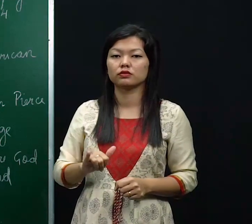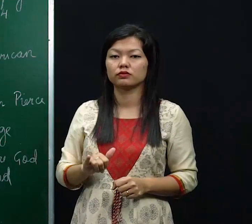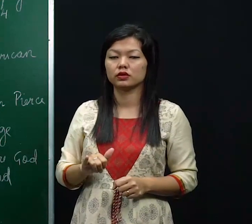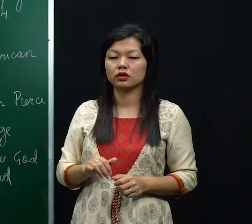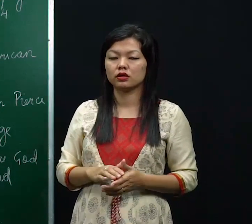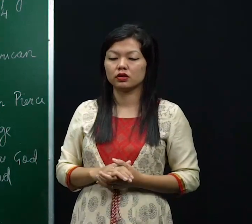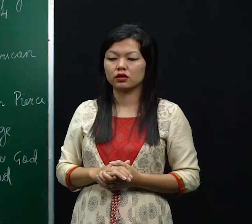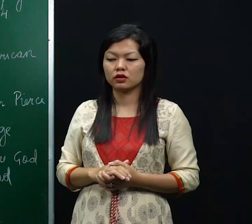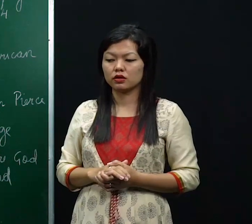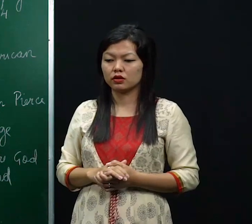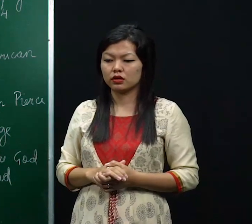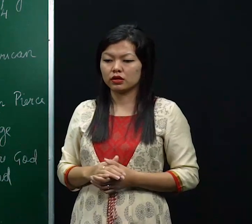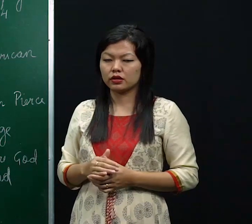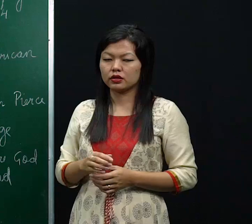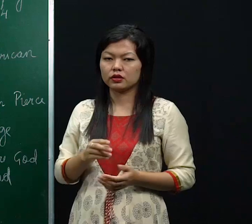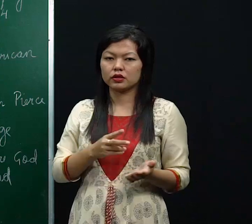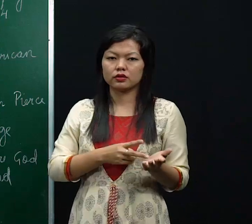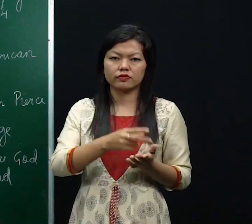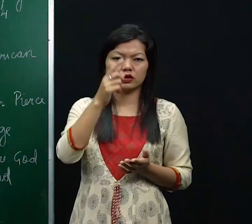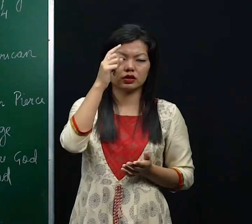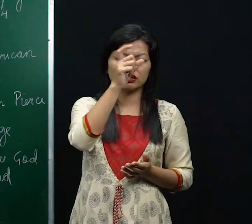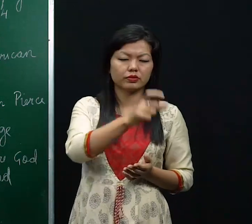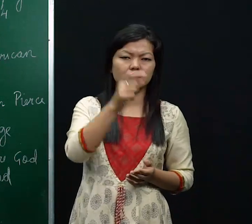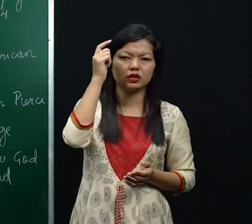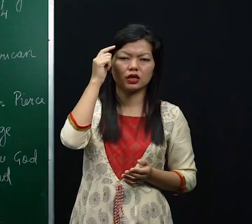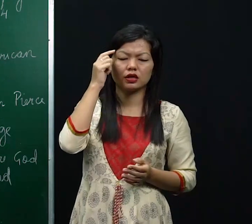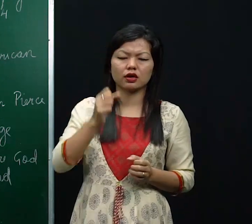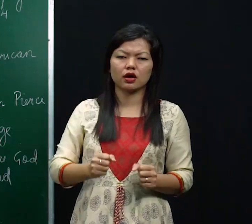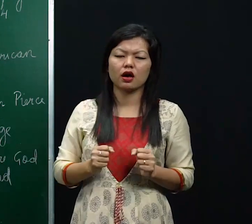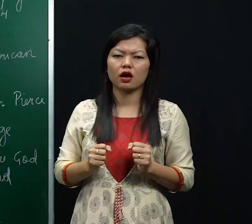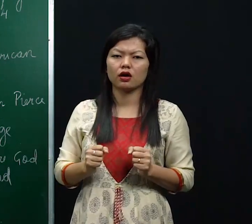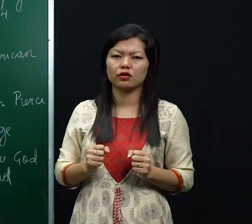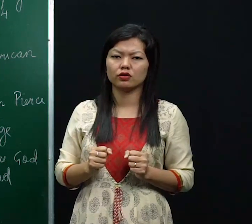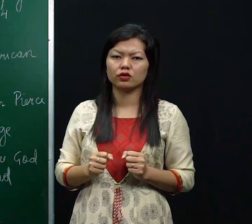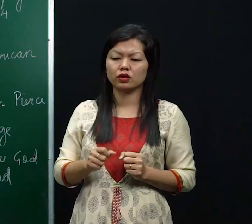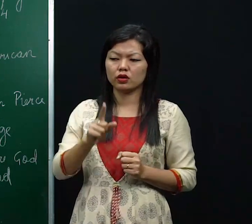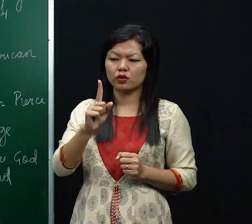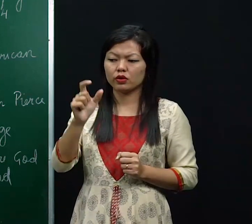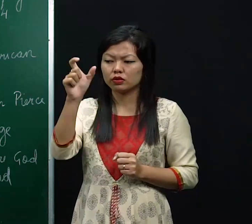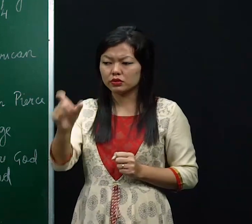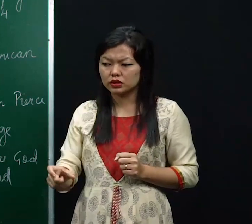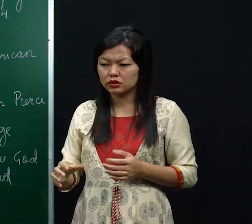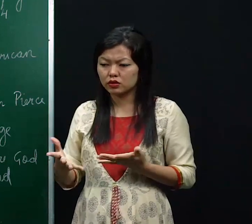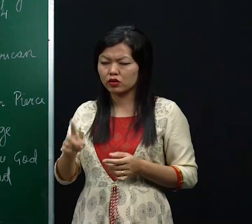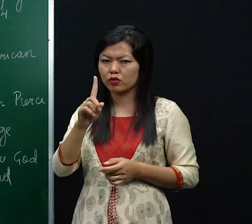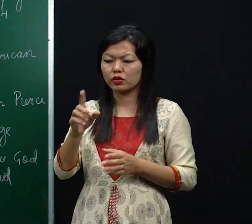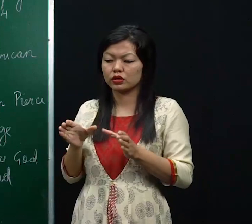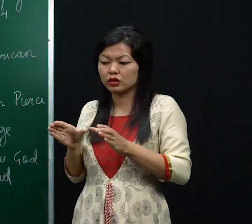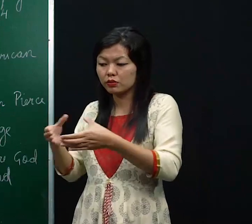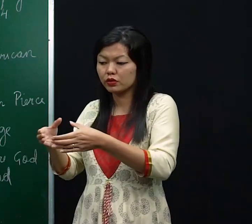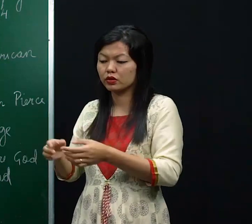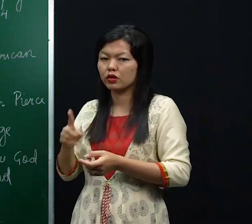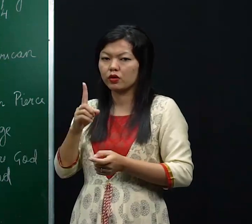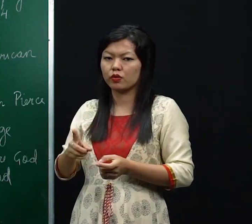And who can have control over somebody when you all are in the equal level? I'm sure you do not want to